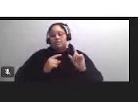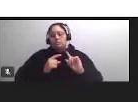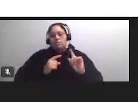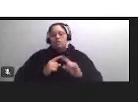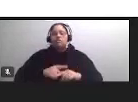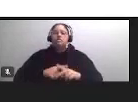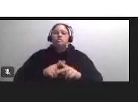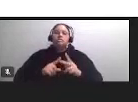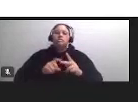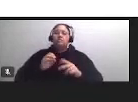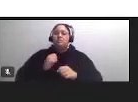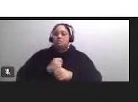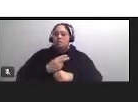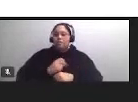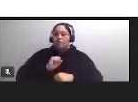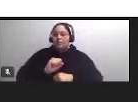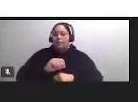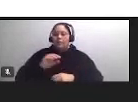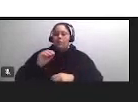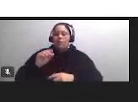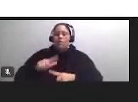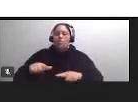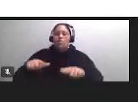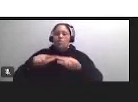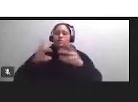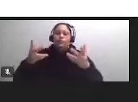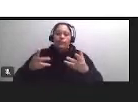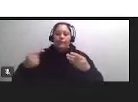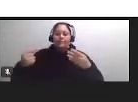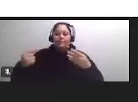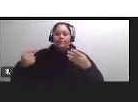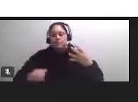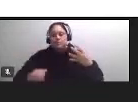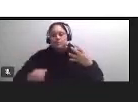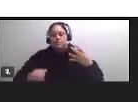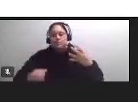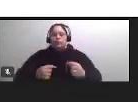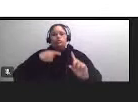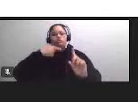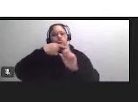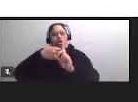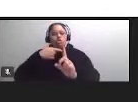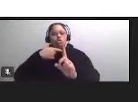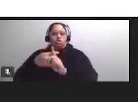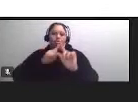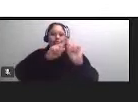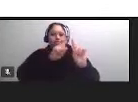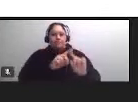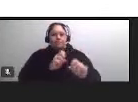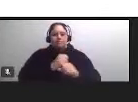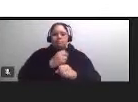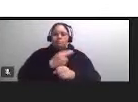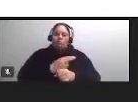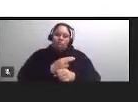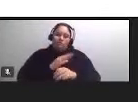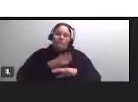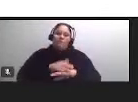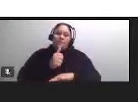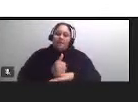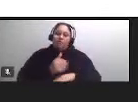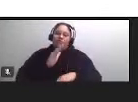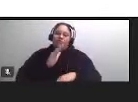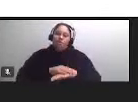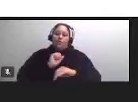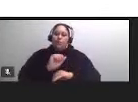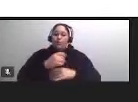where the stakeholder is located, and so on. So we can then do targeting of stakeholders based on